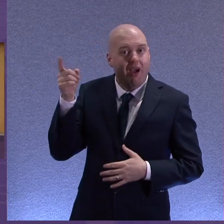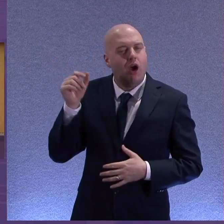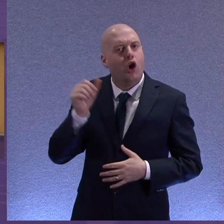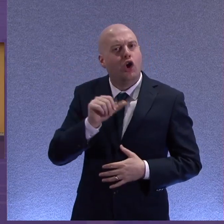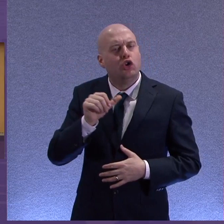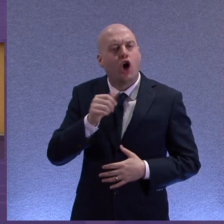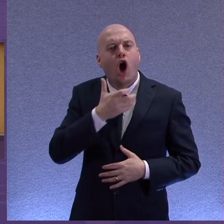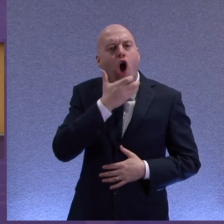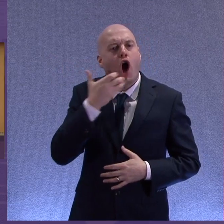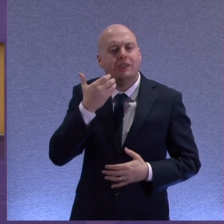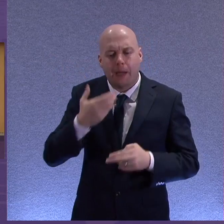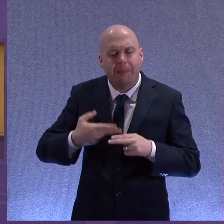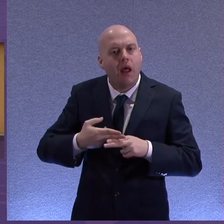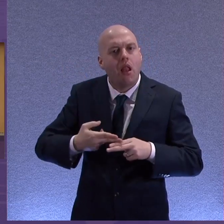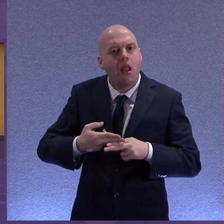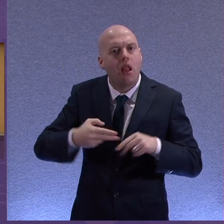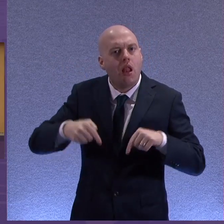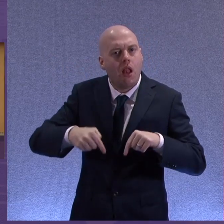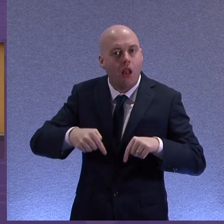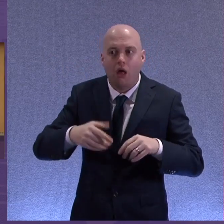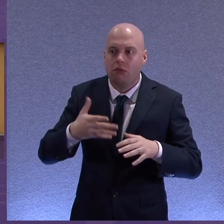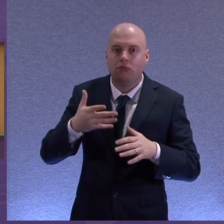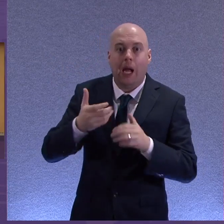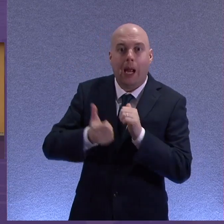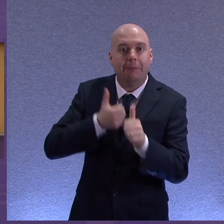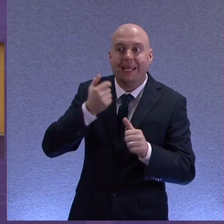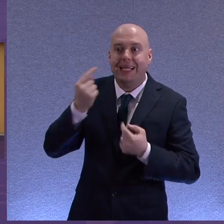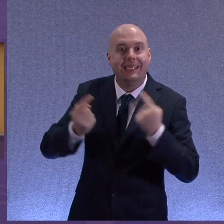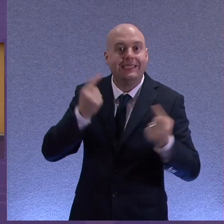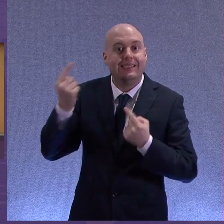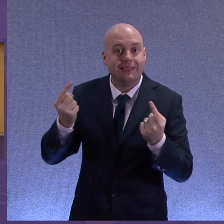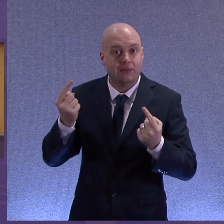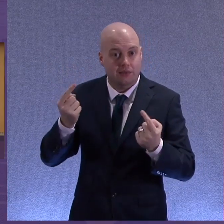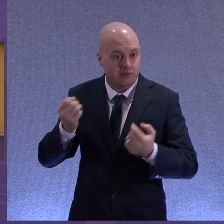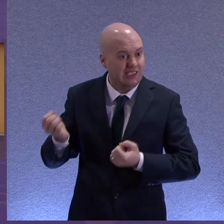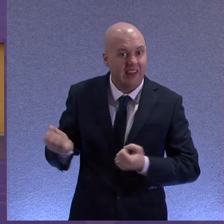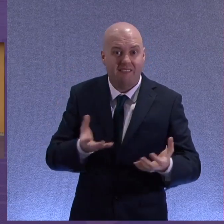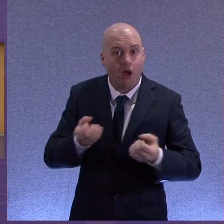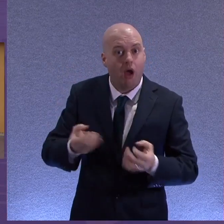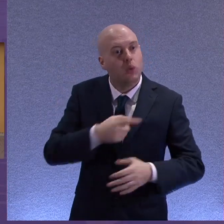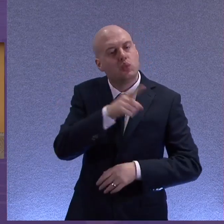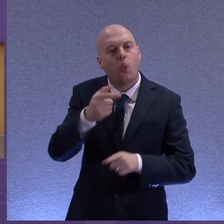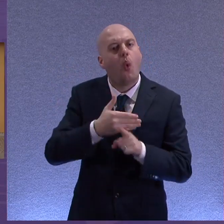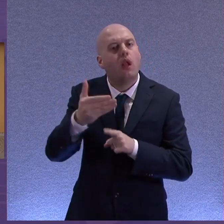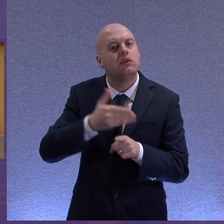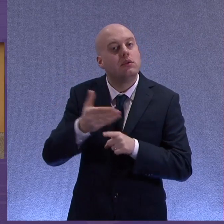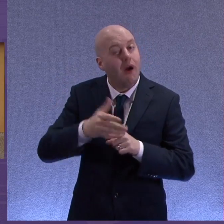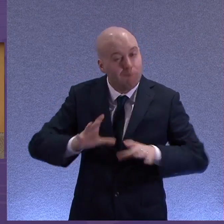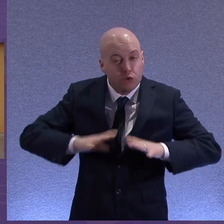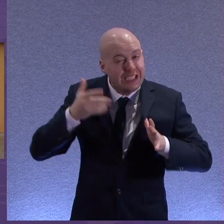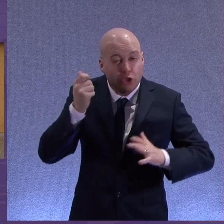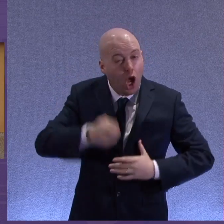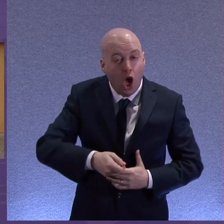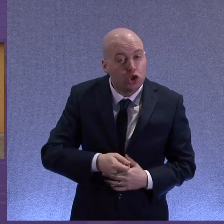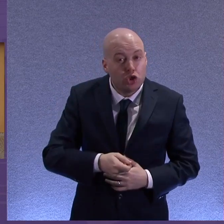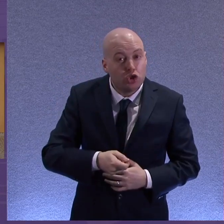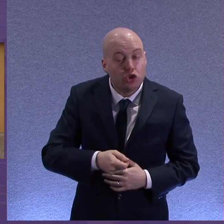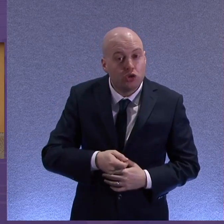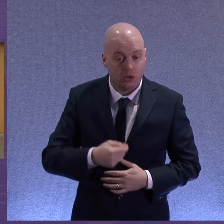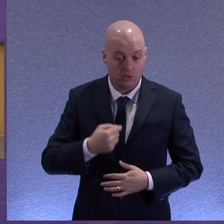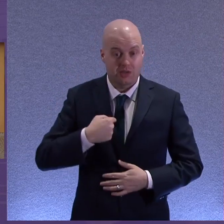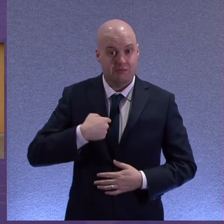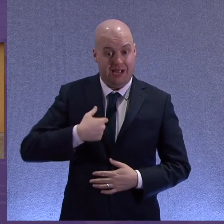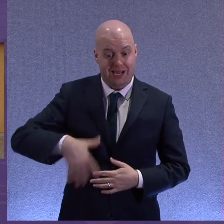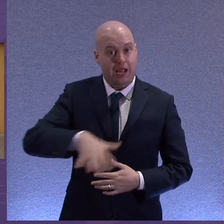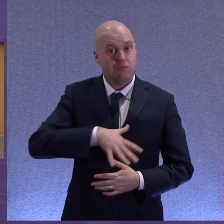vulnerable people in self-isolation. 2 organisations operating in my constituency, the Scran Academy and the Torfin Pub, will deliver over 1,000